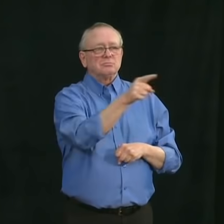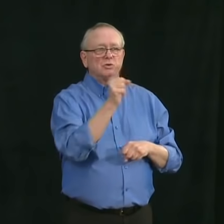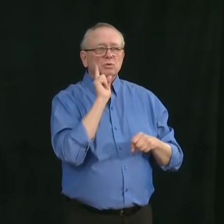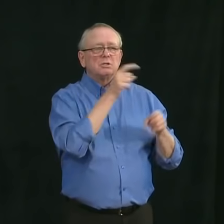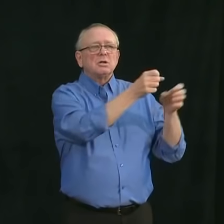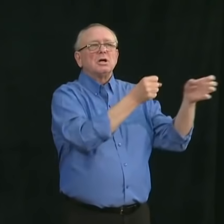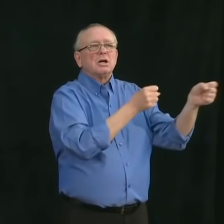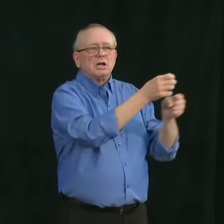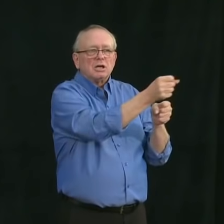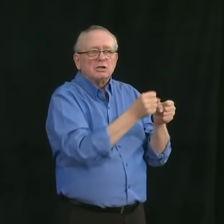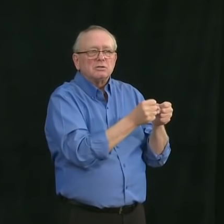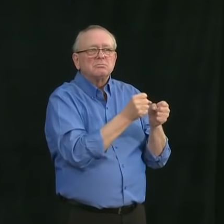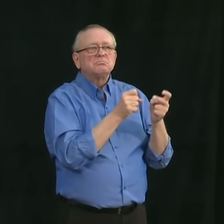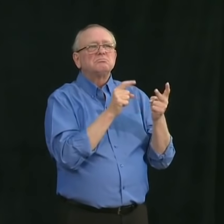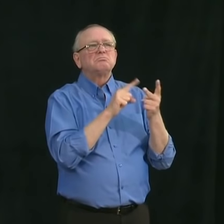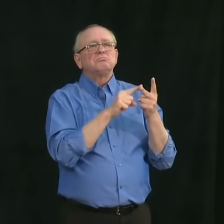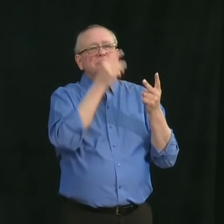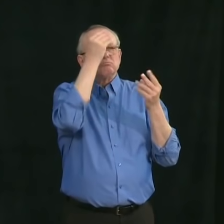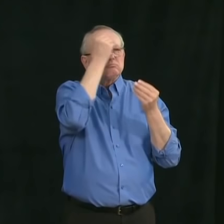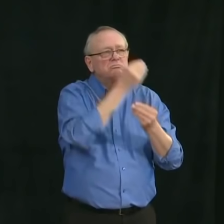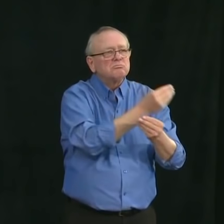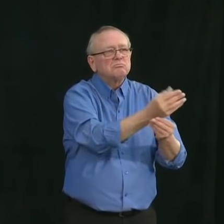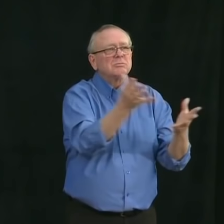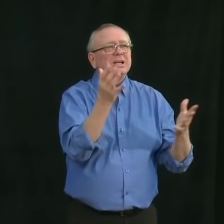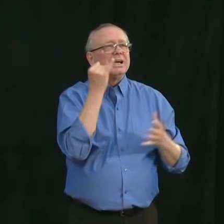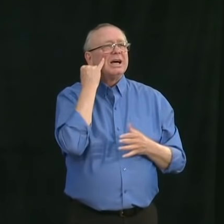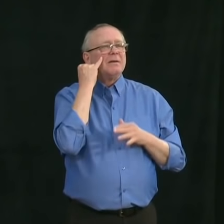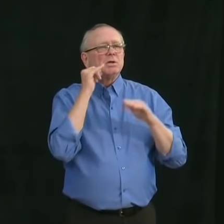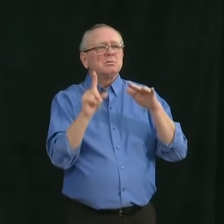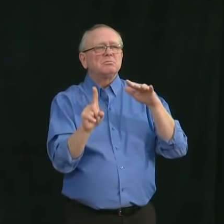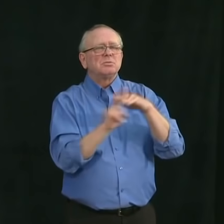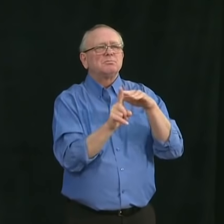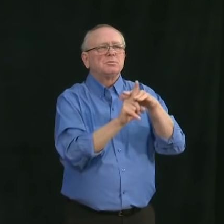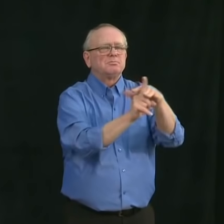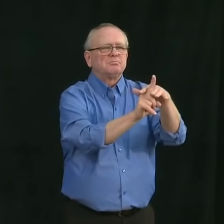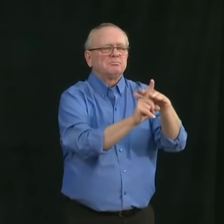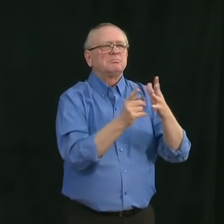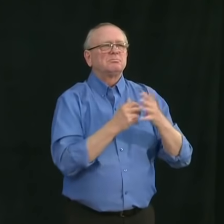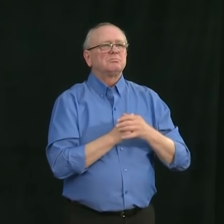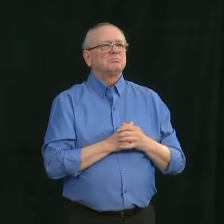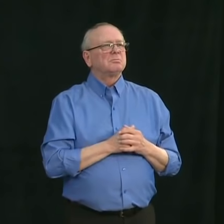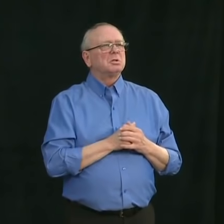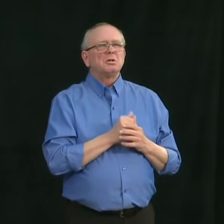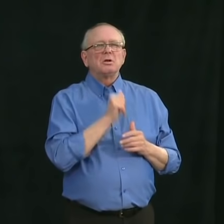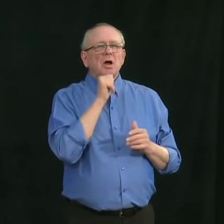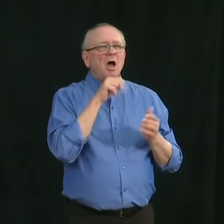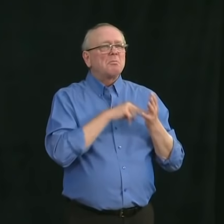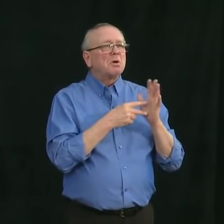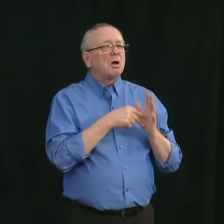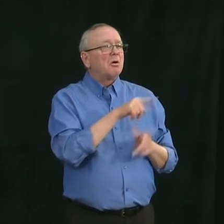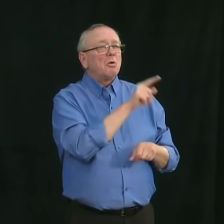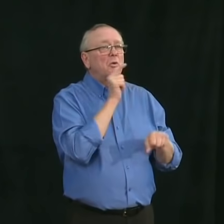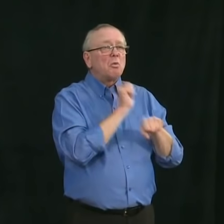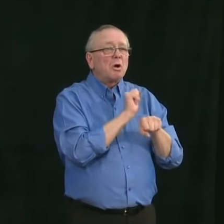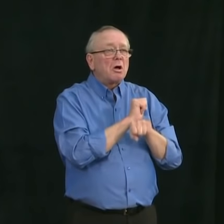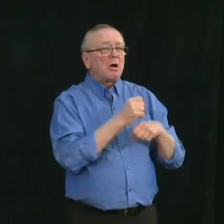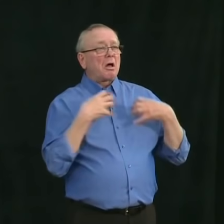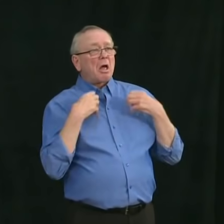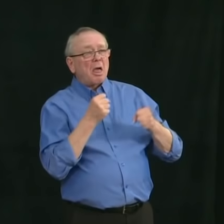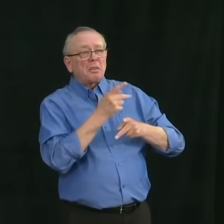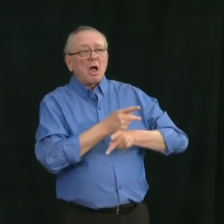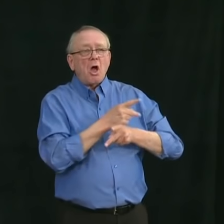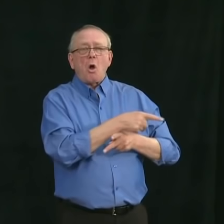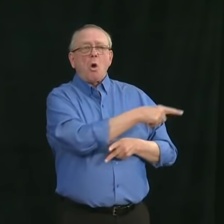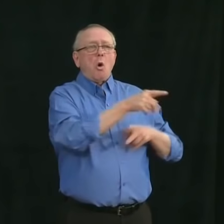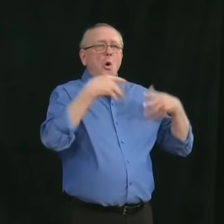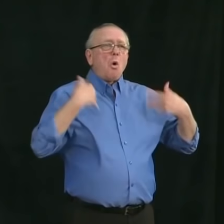must remind you there is no reason to assume healthcare workers may present a higher risk of spreading infection. We need